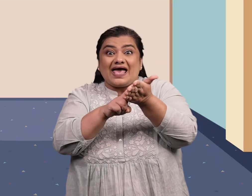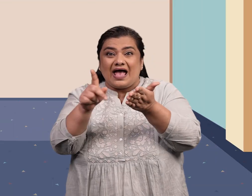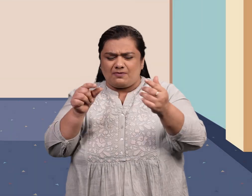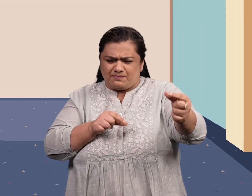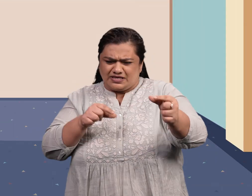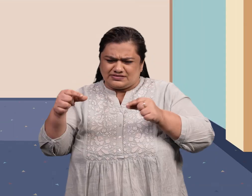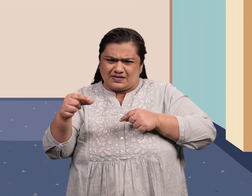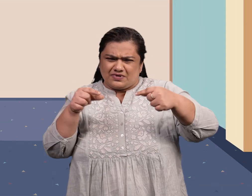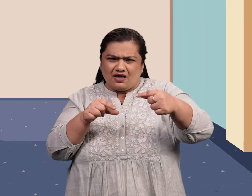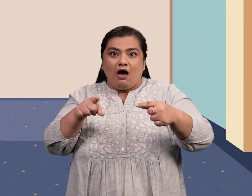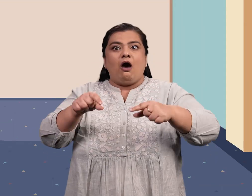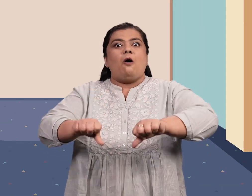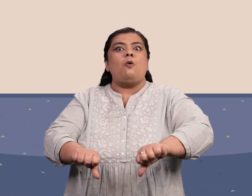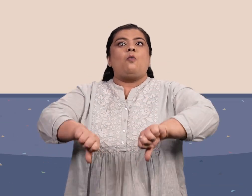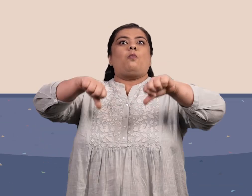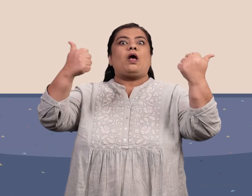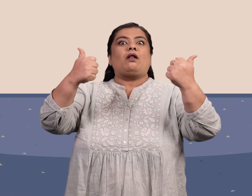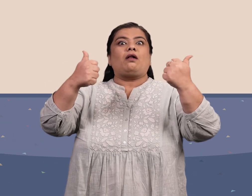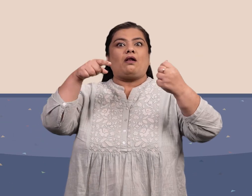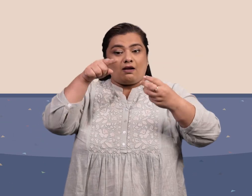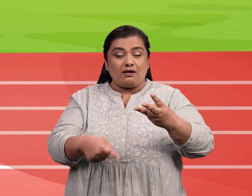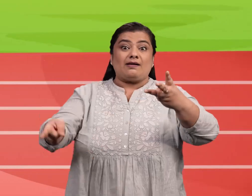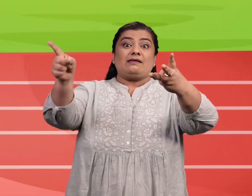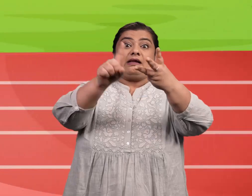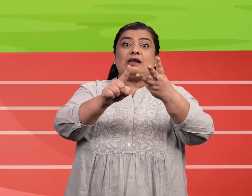Neha's skills helped them win the puzzle competition.